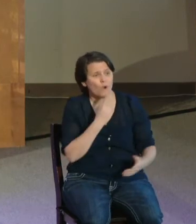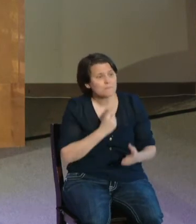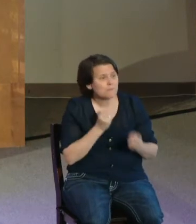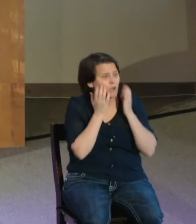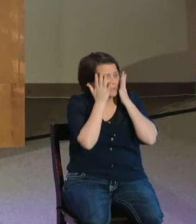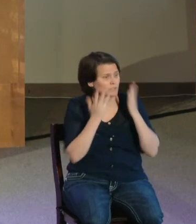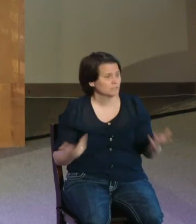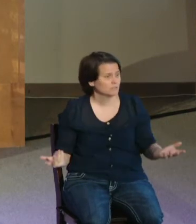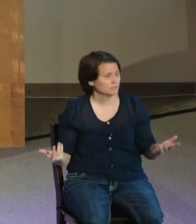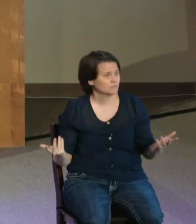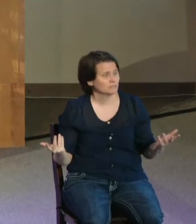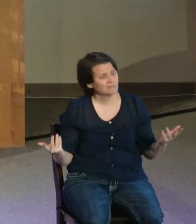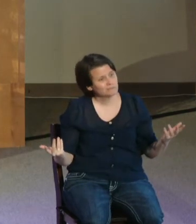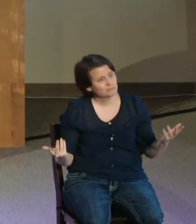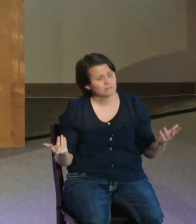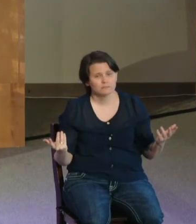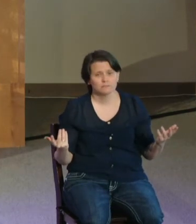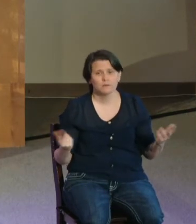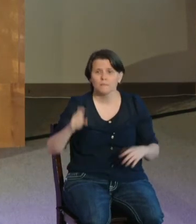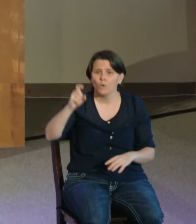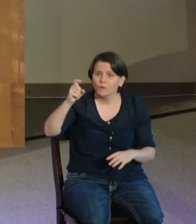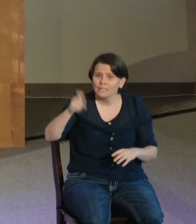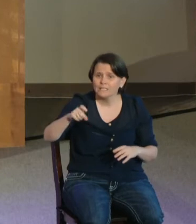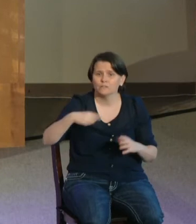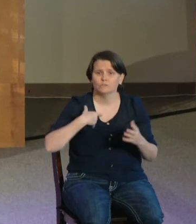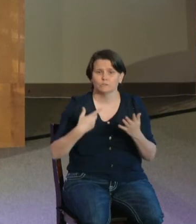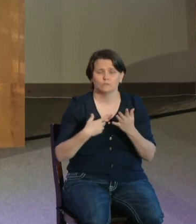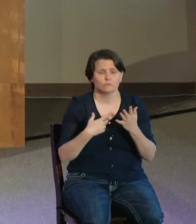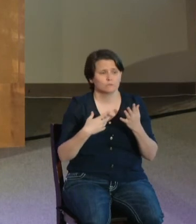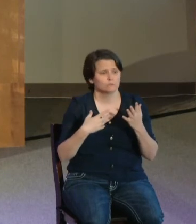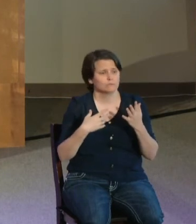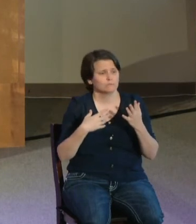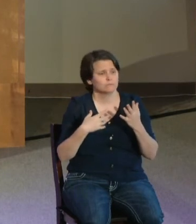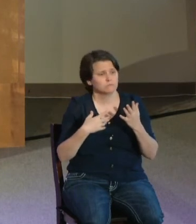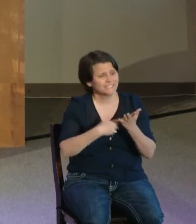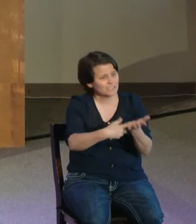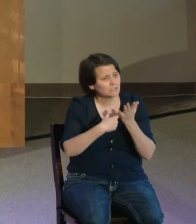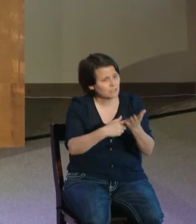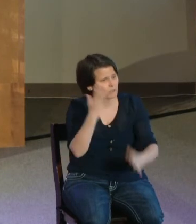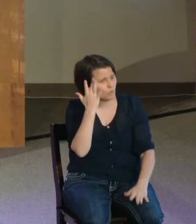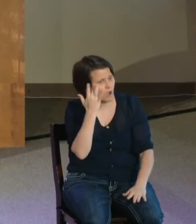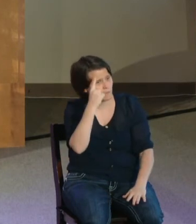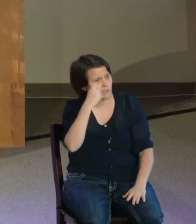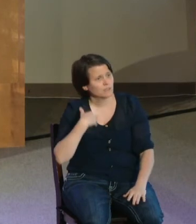But let's look at this, because this leaving of the Grandins was a huge impact on this community.